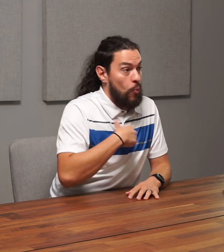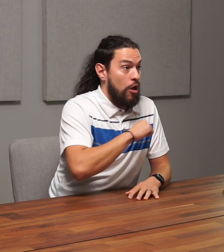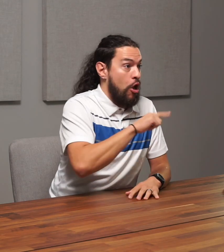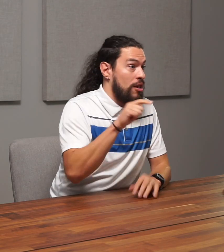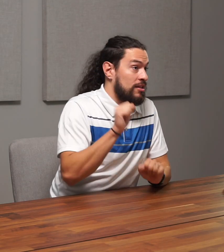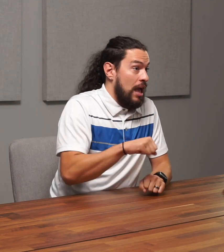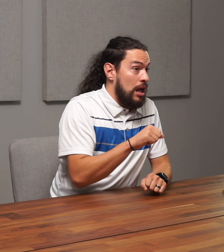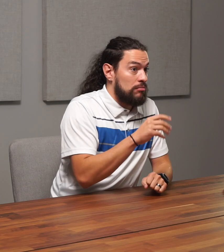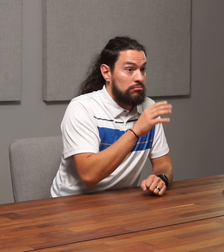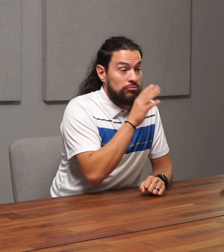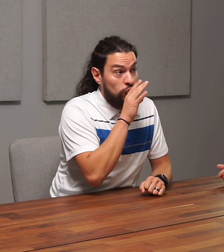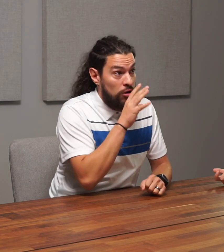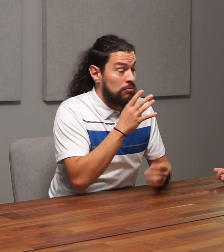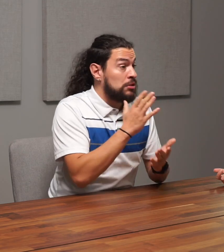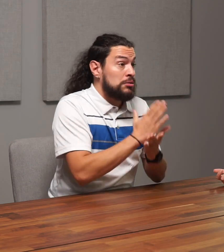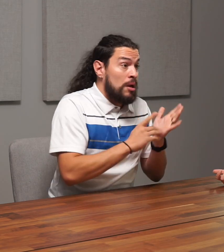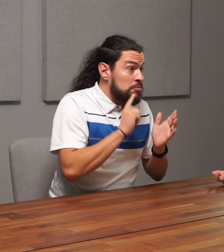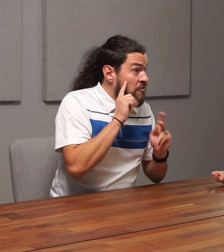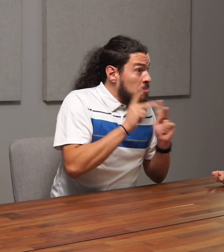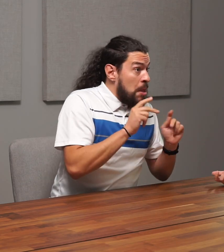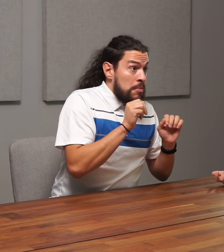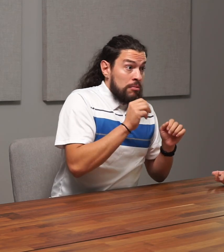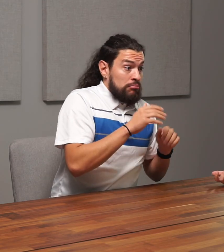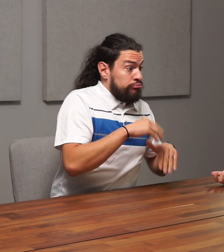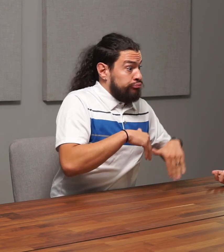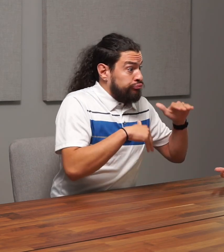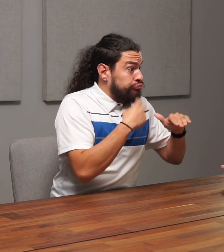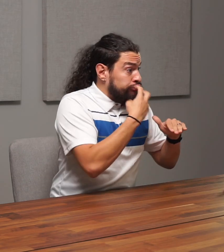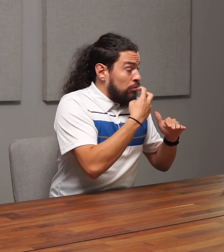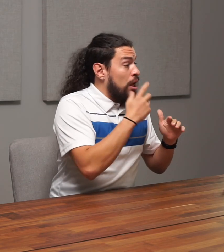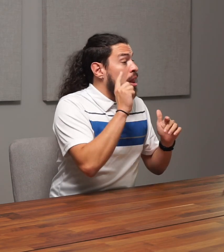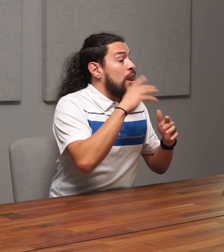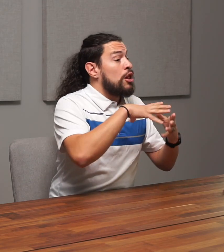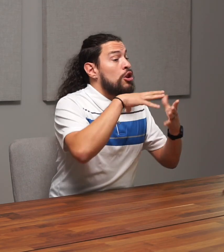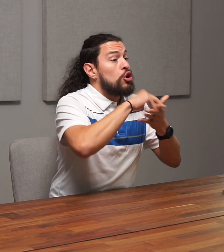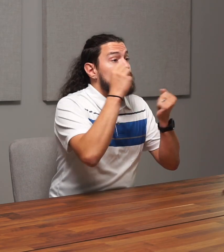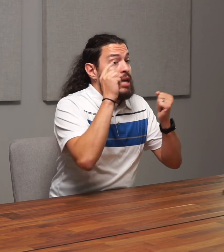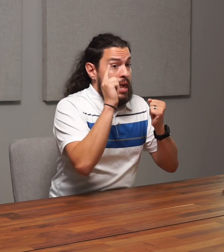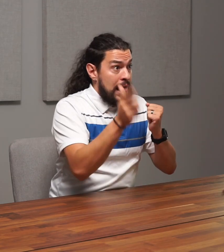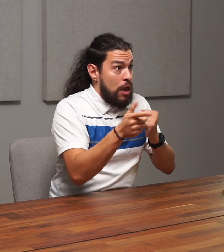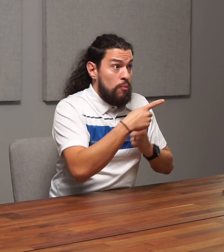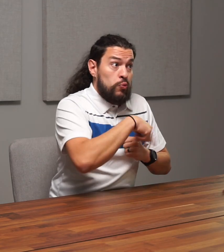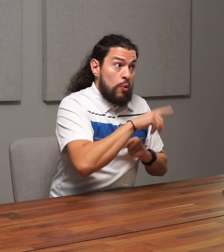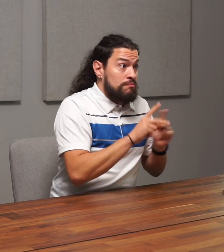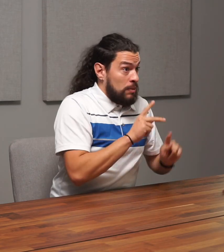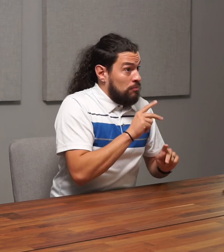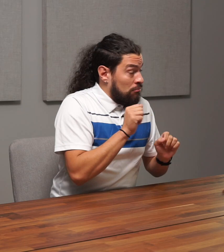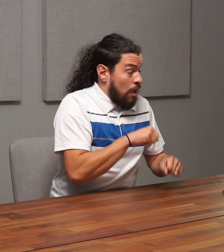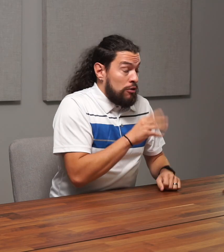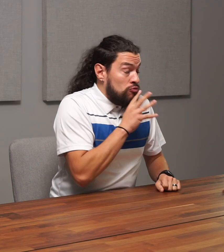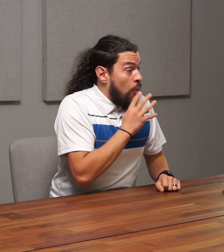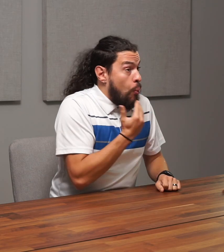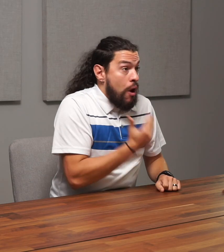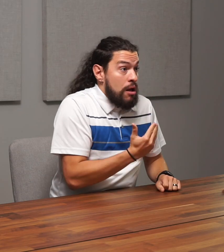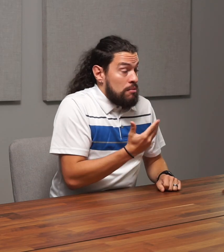that we all can lip read don't assume that we all can talk some deaf people did grow up learning how to speak